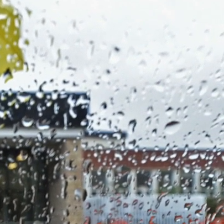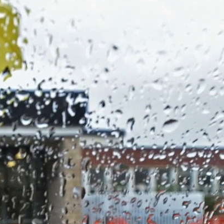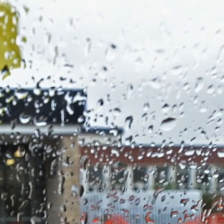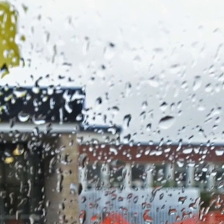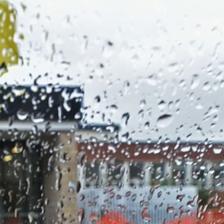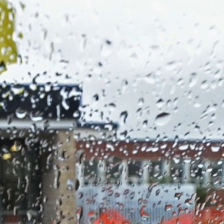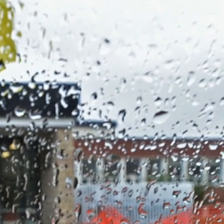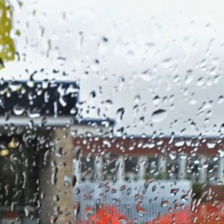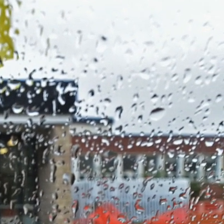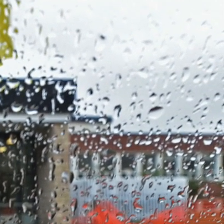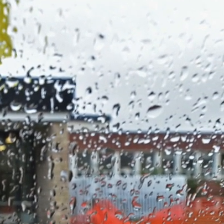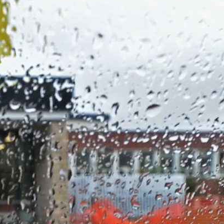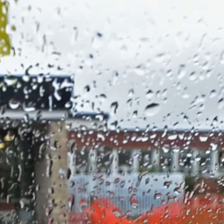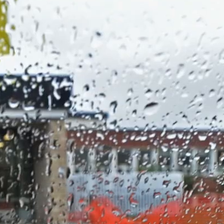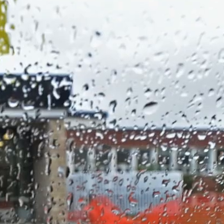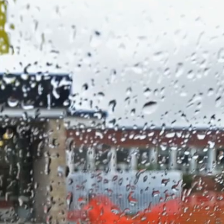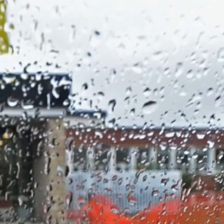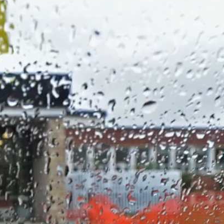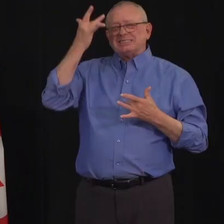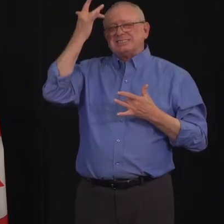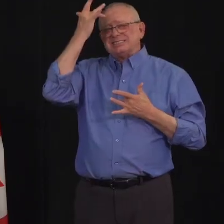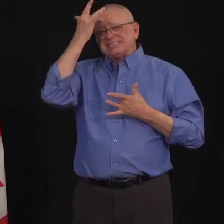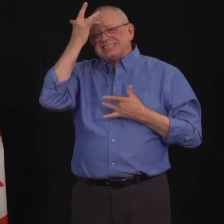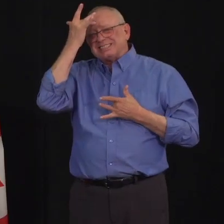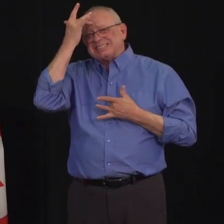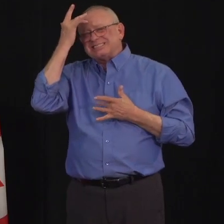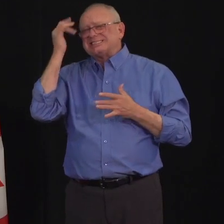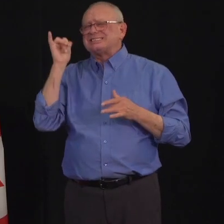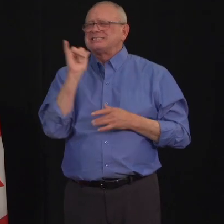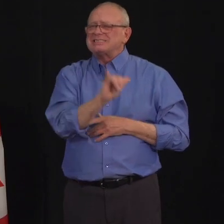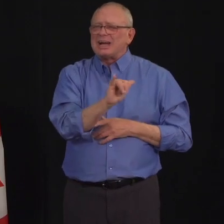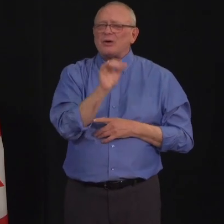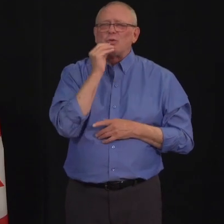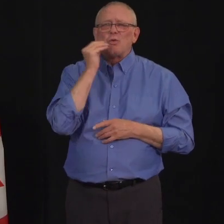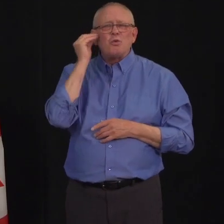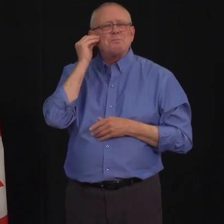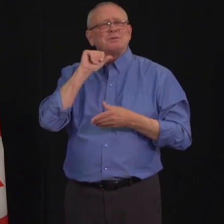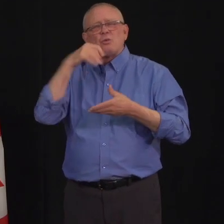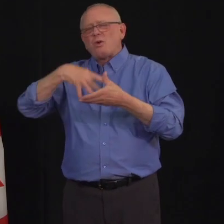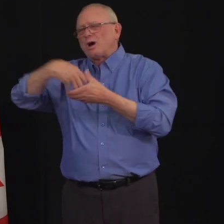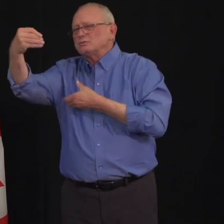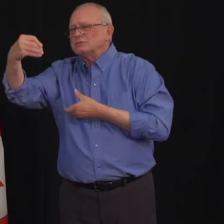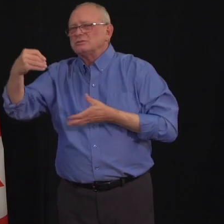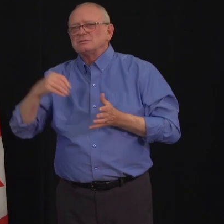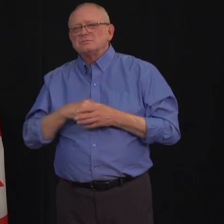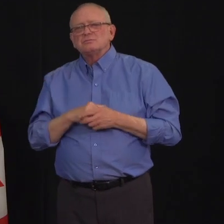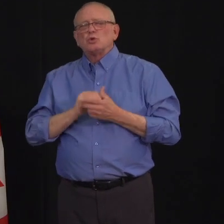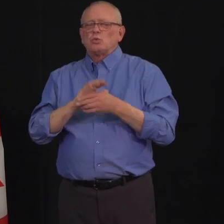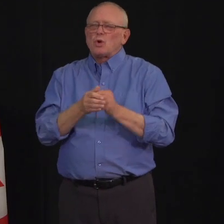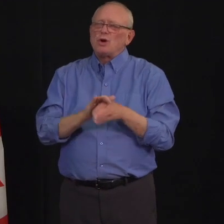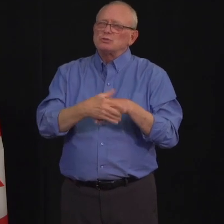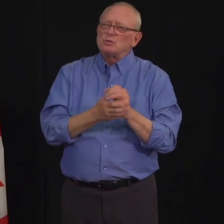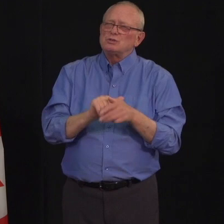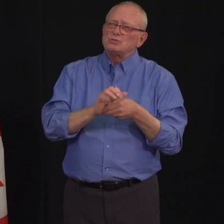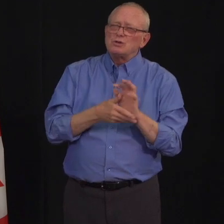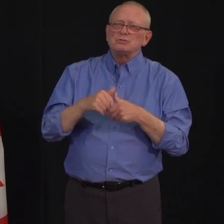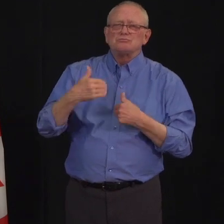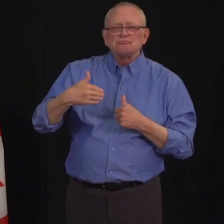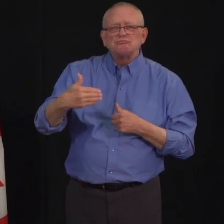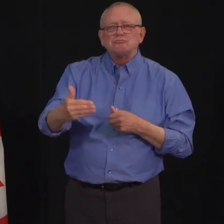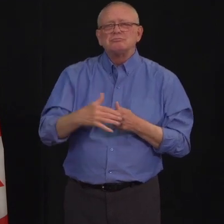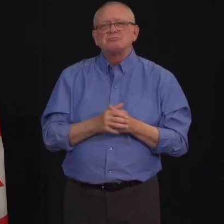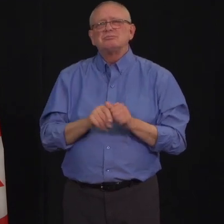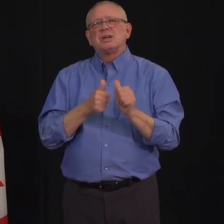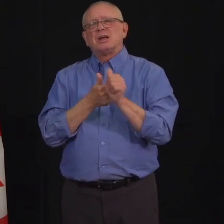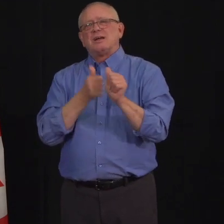home, and of course regular hand washing, not touching our faces, those really basic things. If all of us do that,